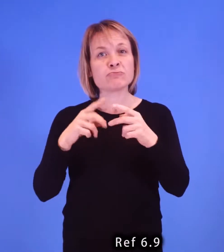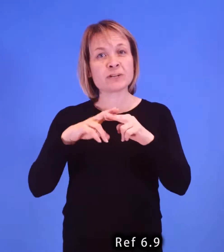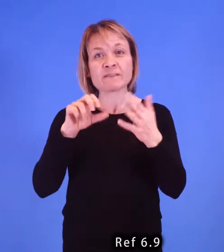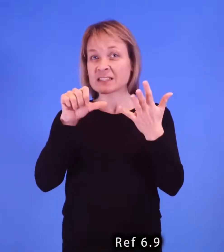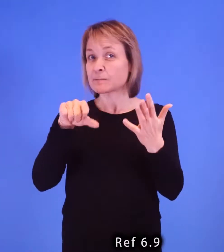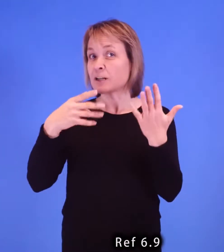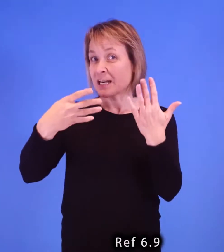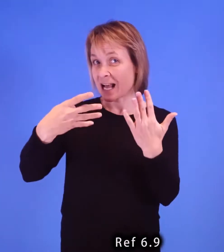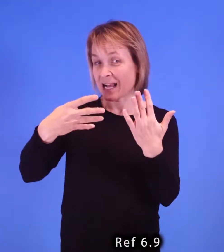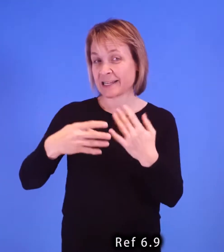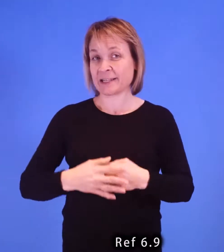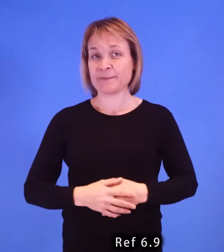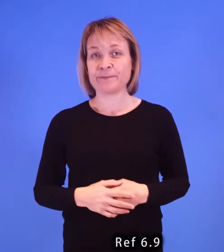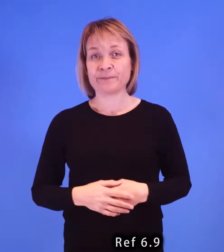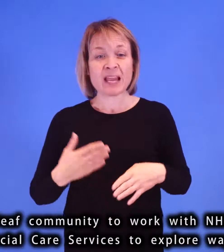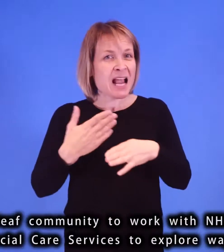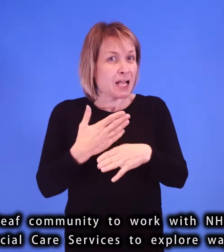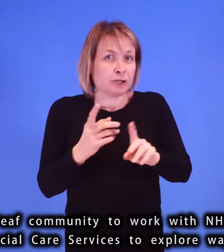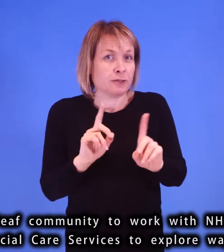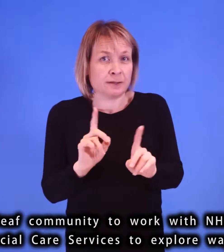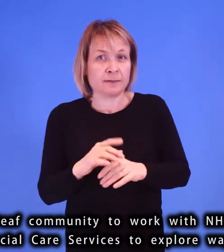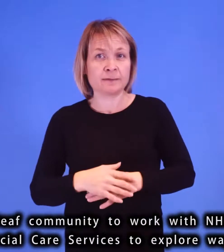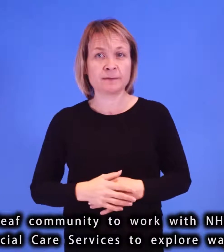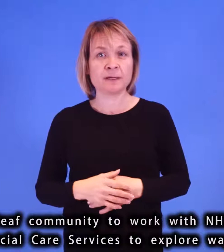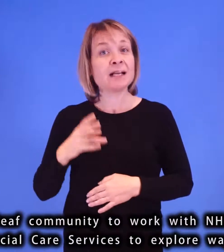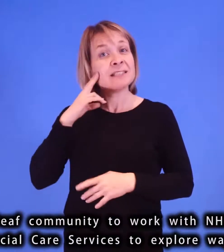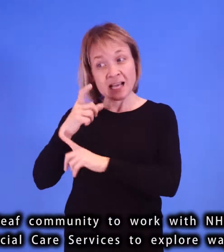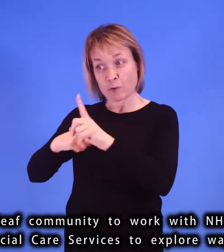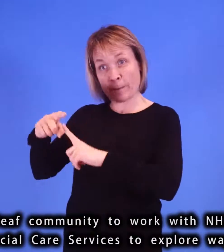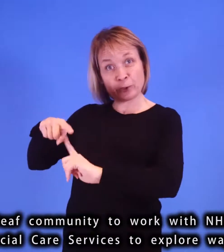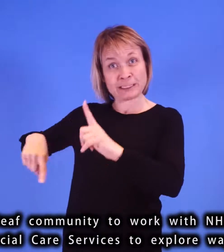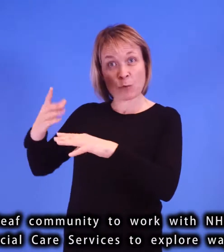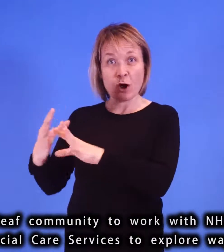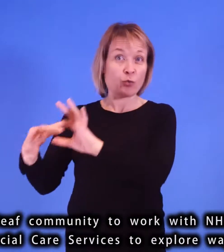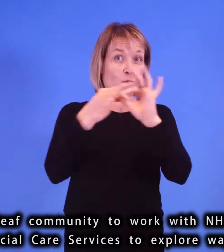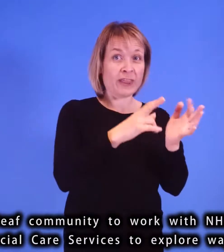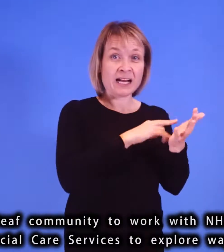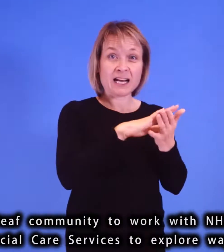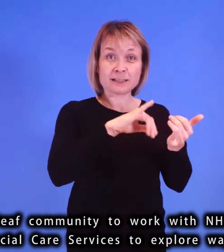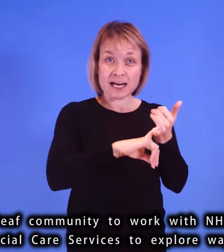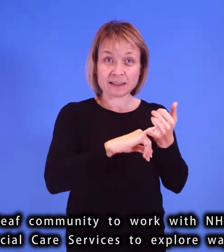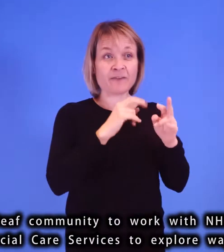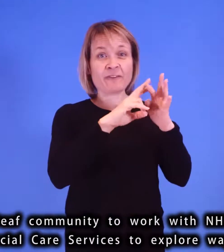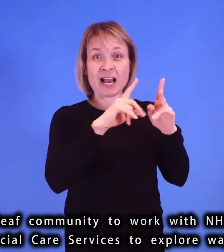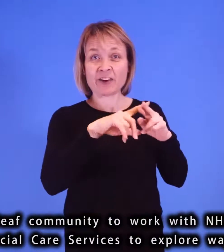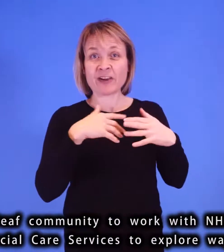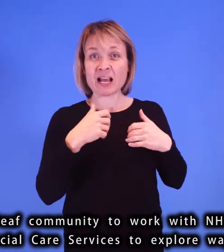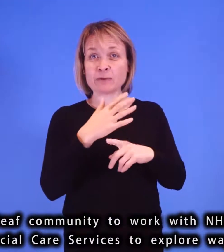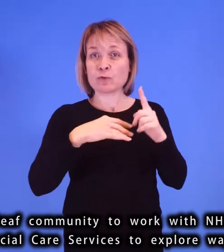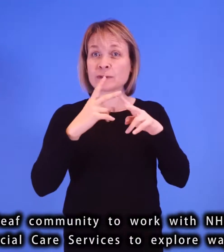Reference 6.9. Actions. Deaf community to work with NHS and Fife's health and